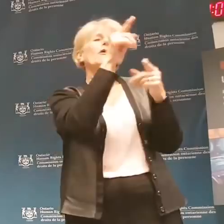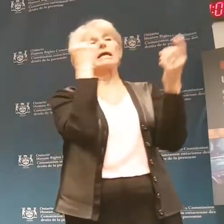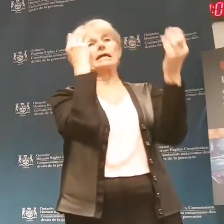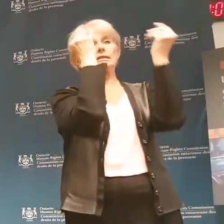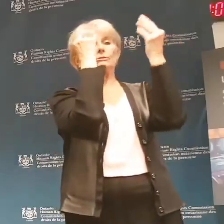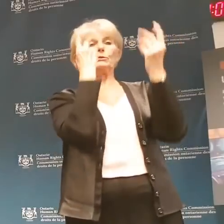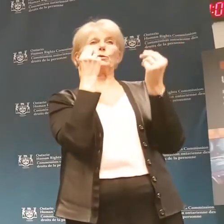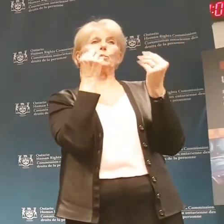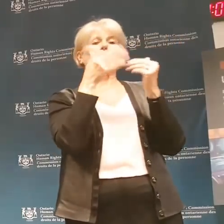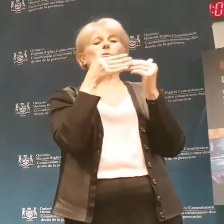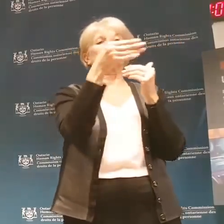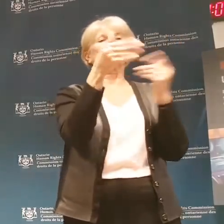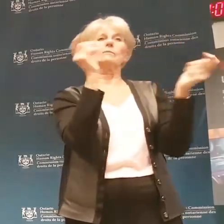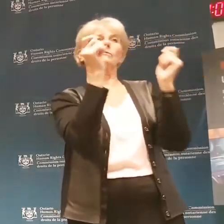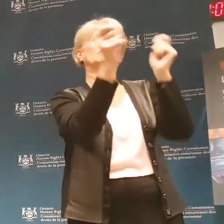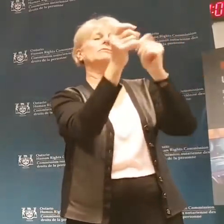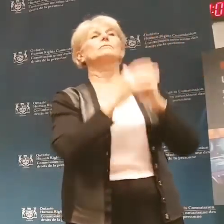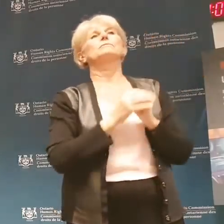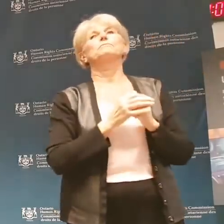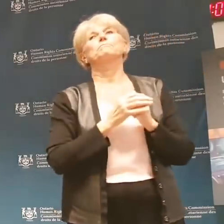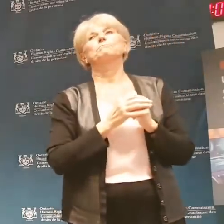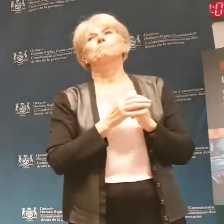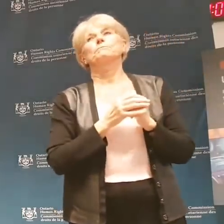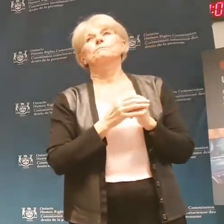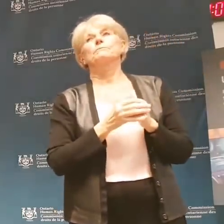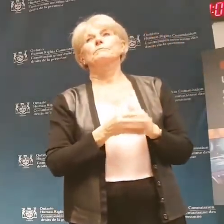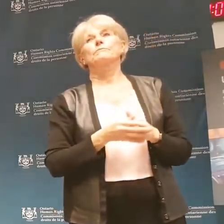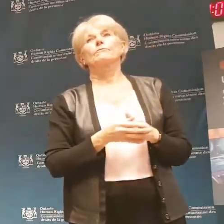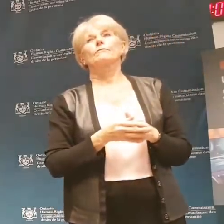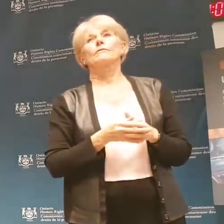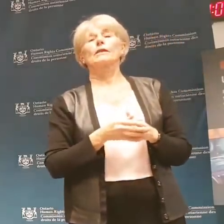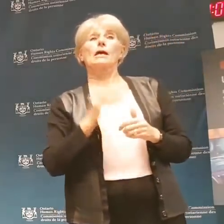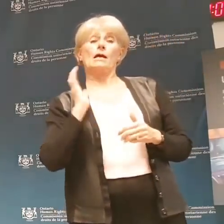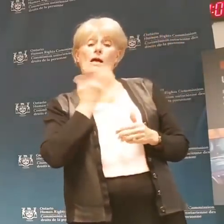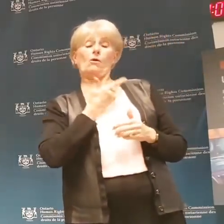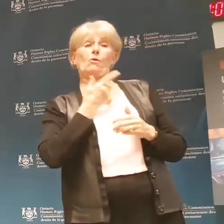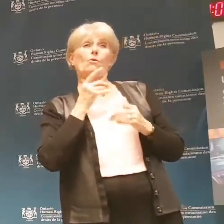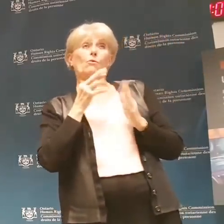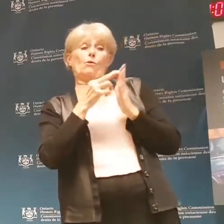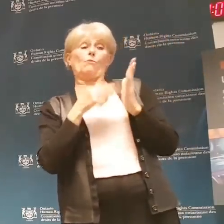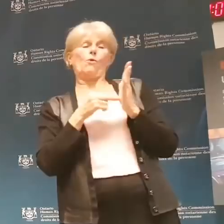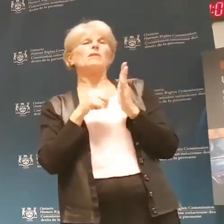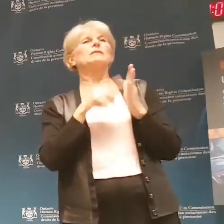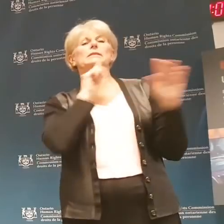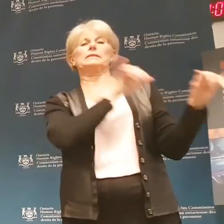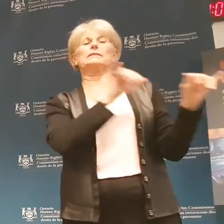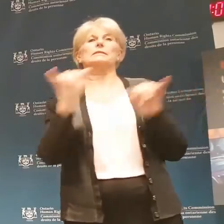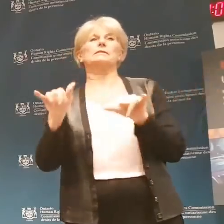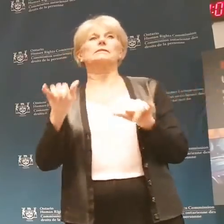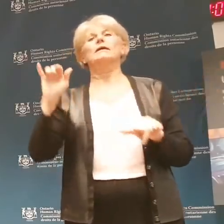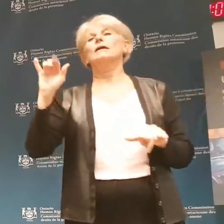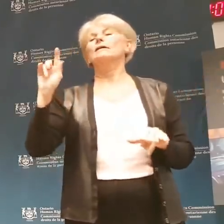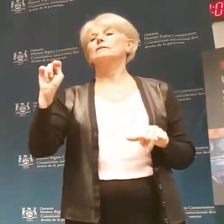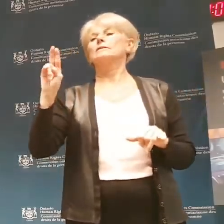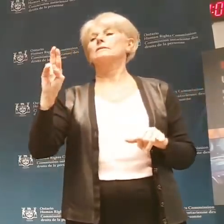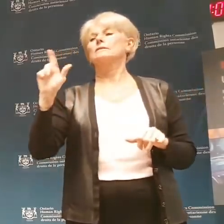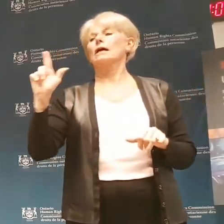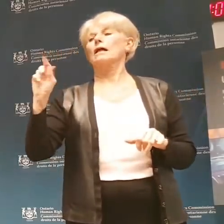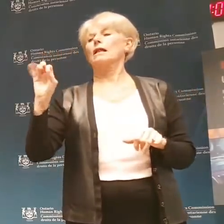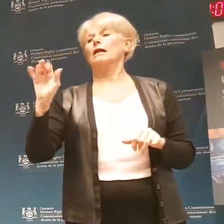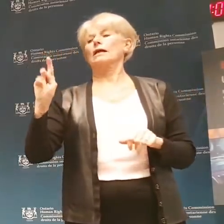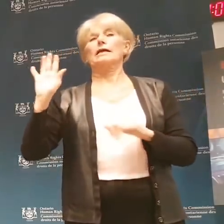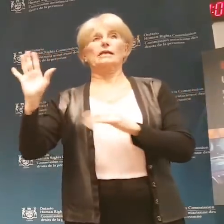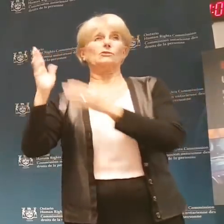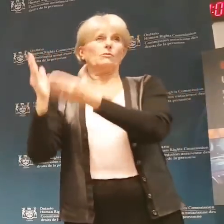move forward with reforms. I think that our report is very consistent with Justice Tulloch's